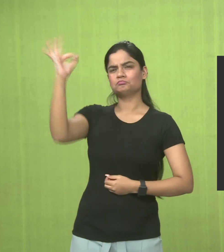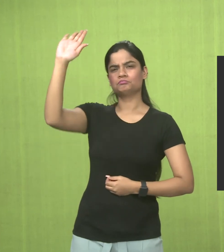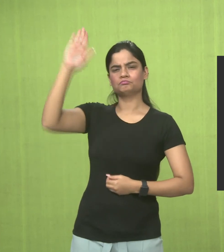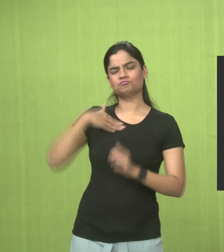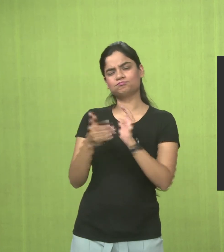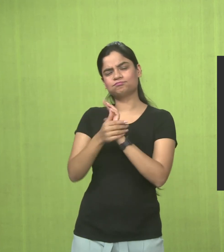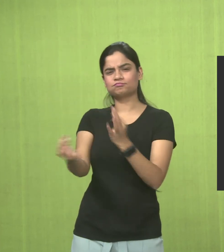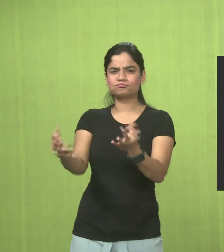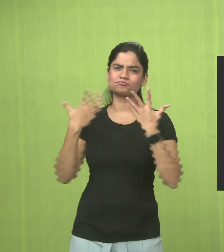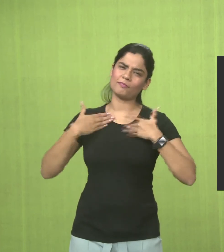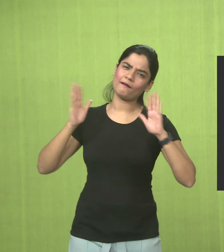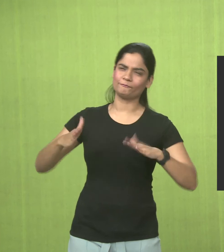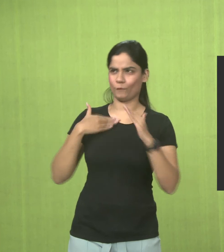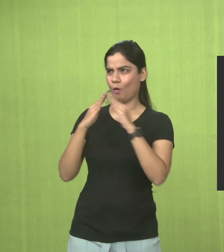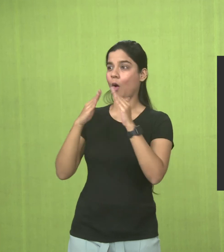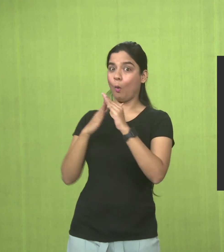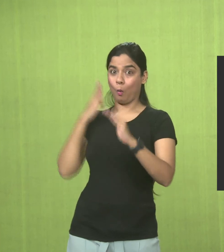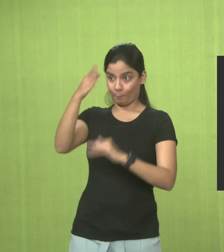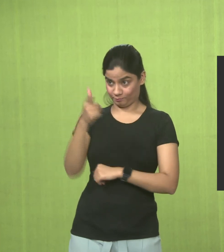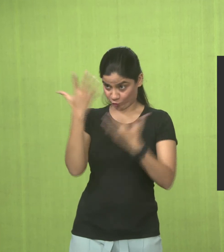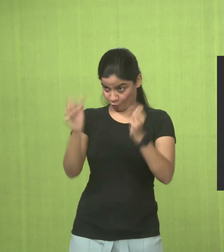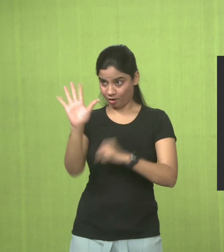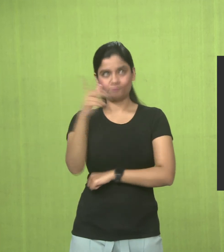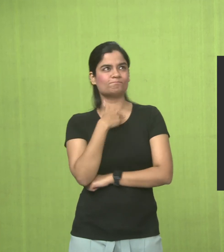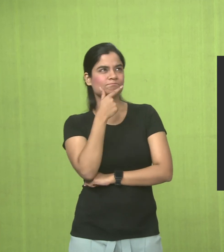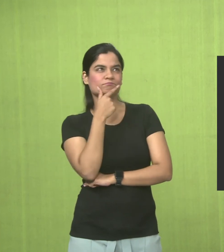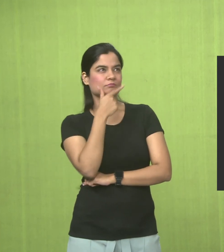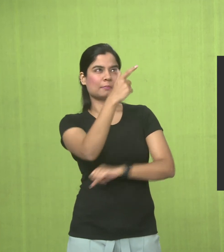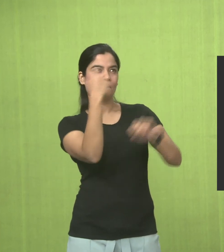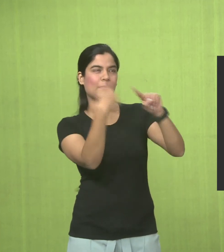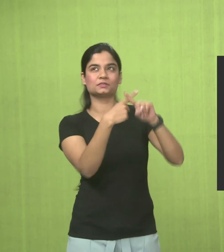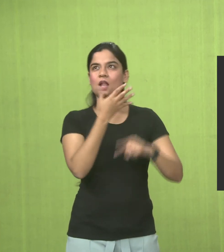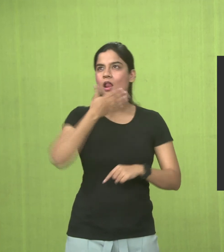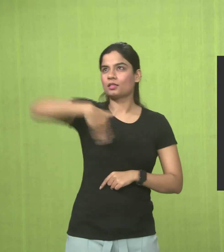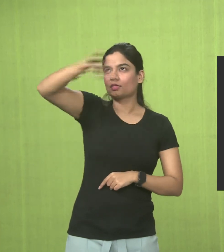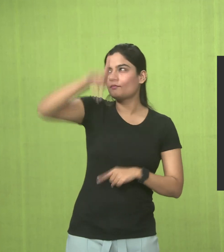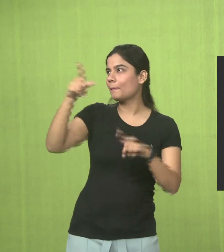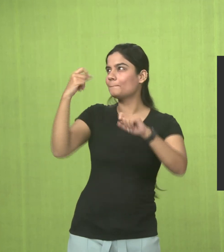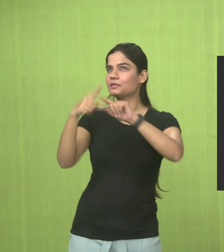interior designer or a sales associate also.